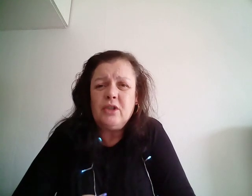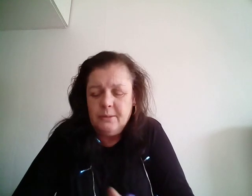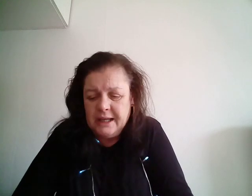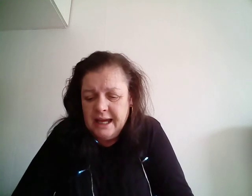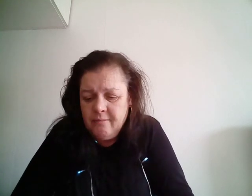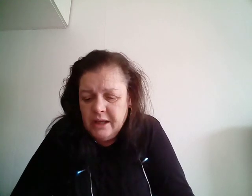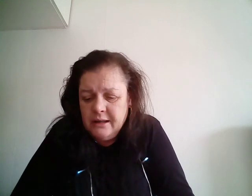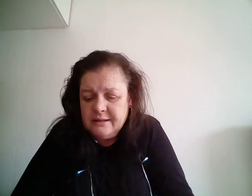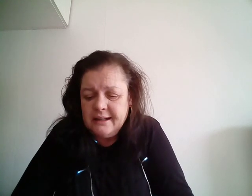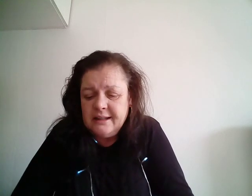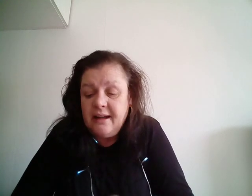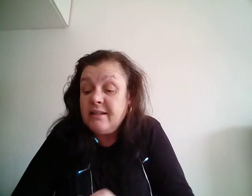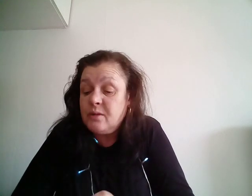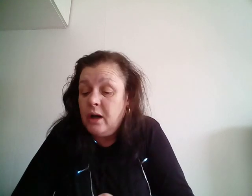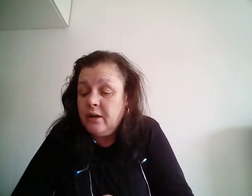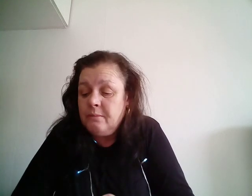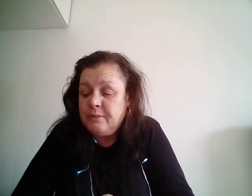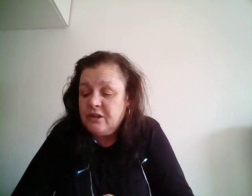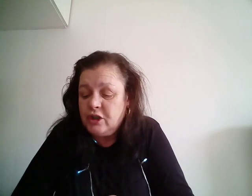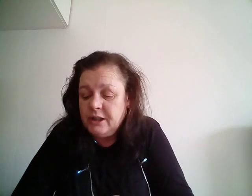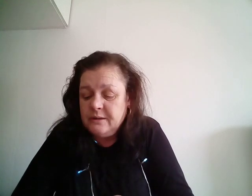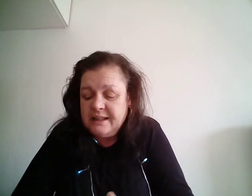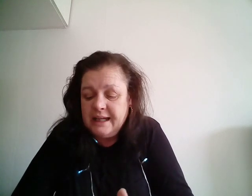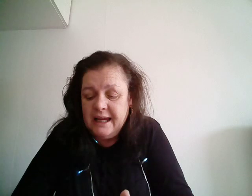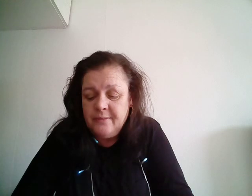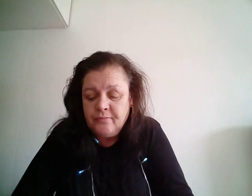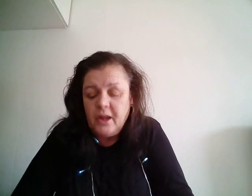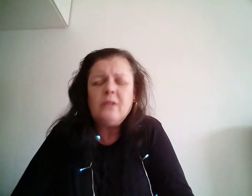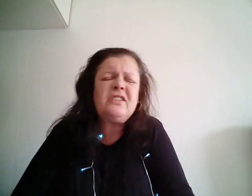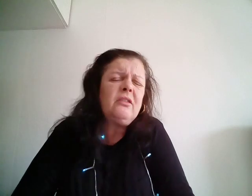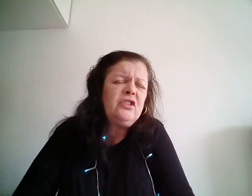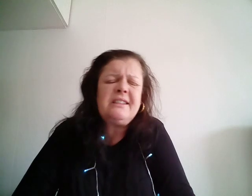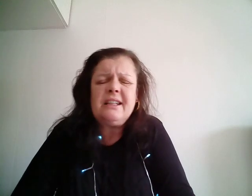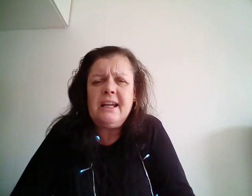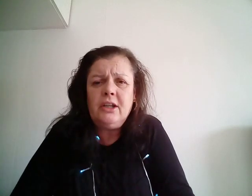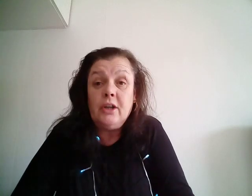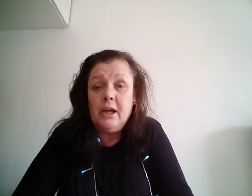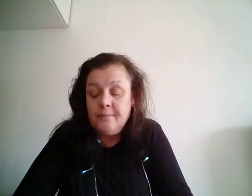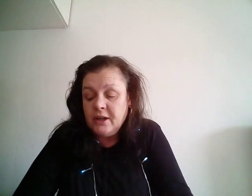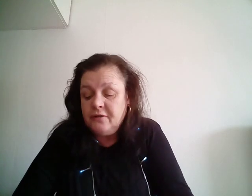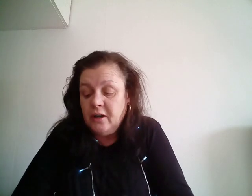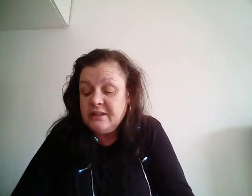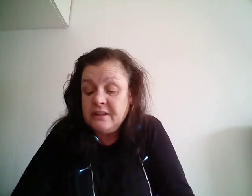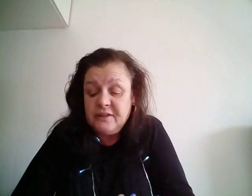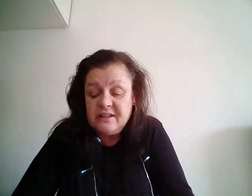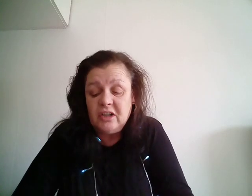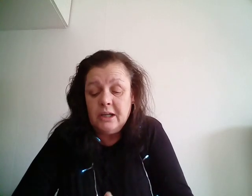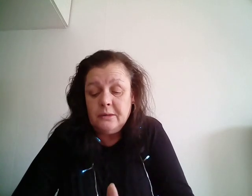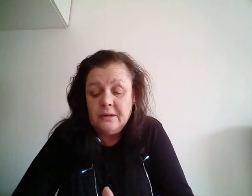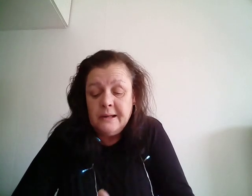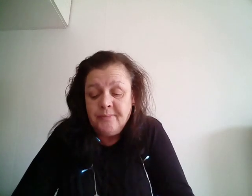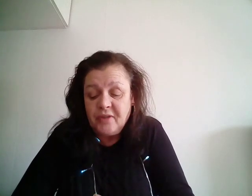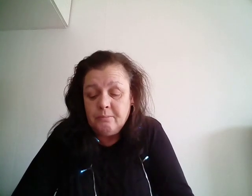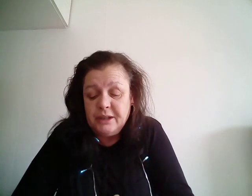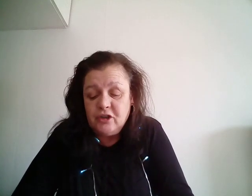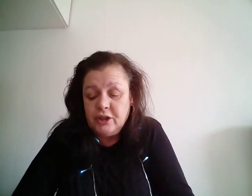YouTube, okay, so the next one on BitChute, okay, oh, sorry, just to let you know, Philosopher's Stone on